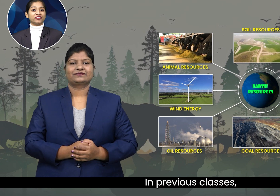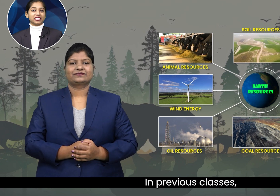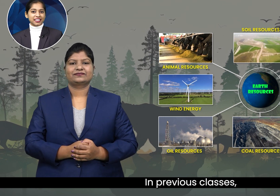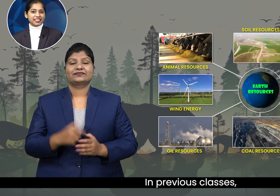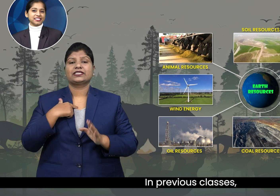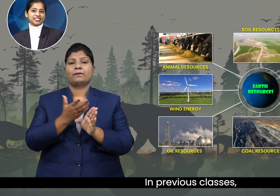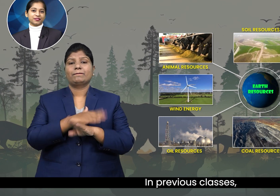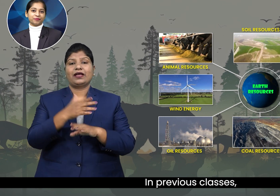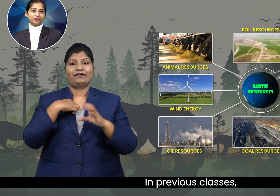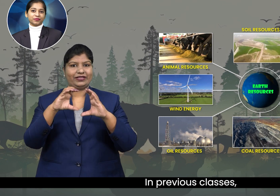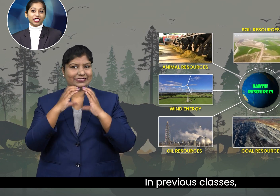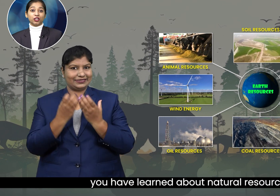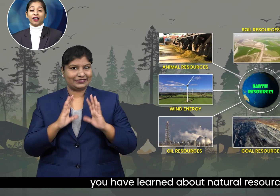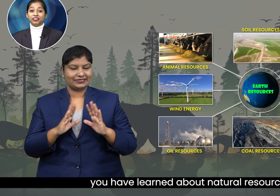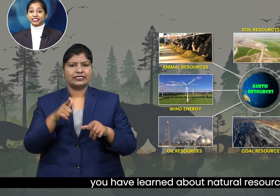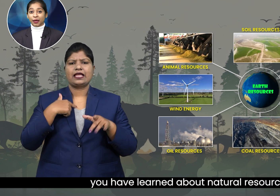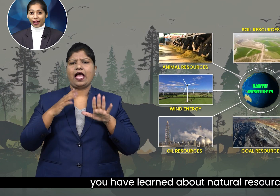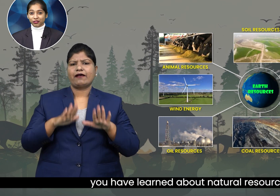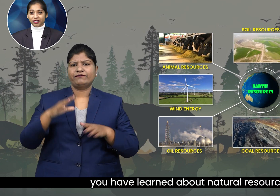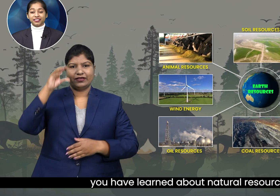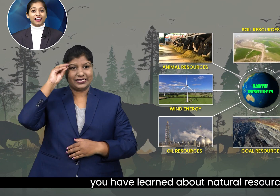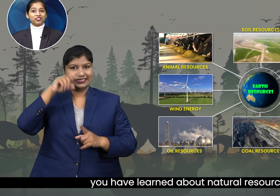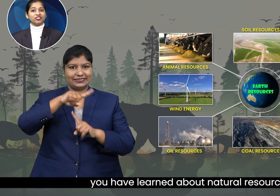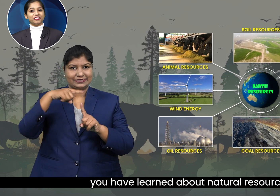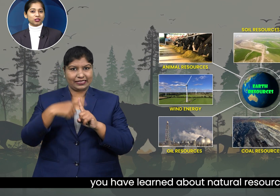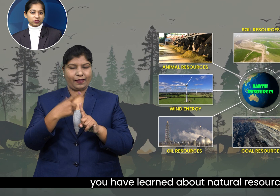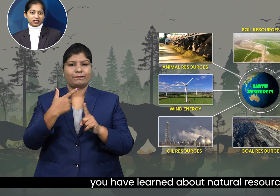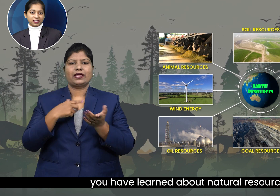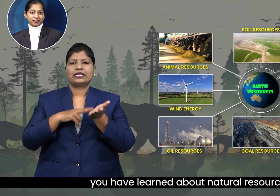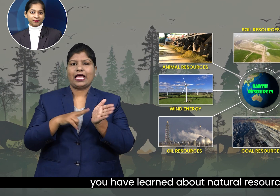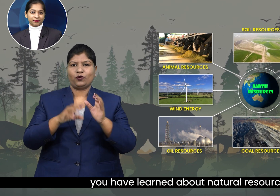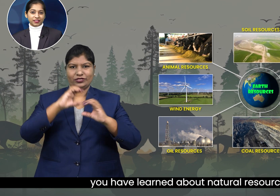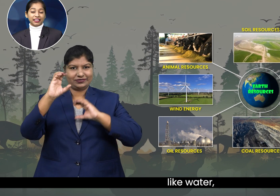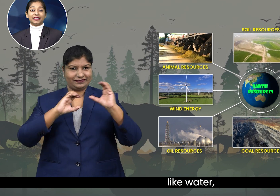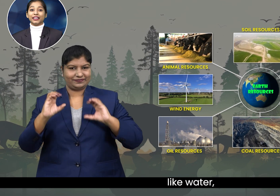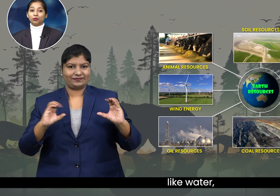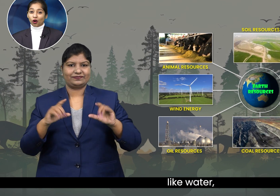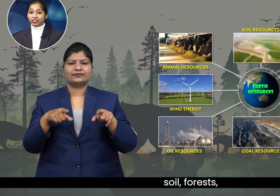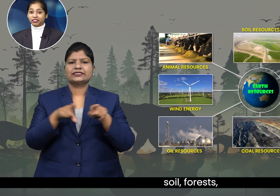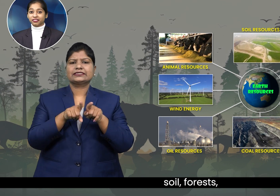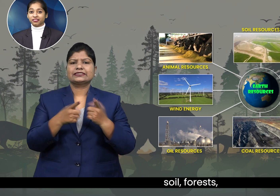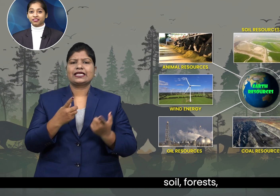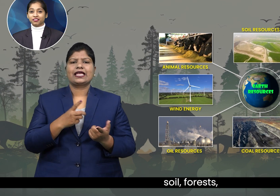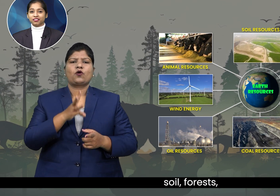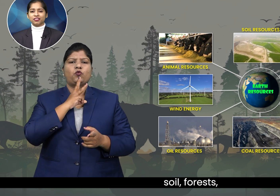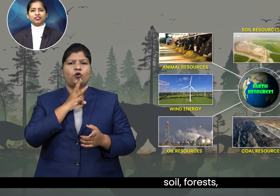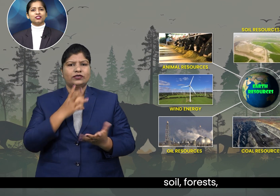In previous classes, you have learned about natural resources like